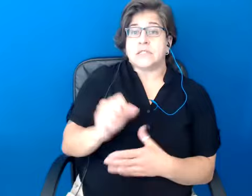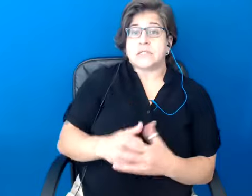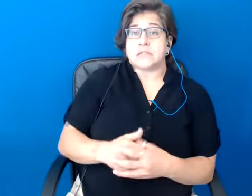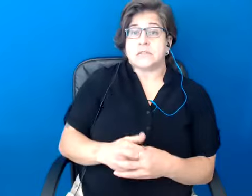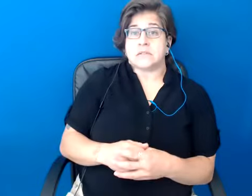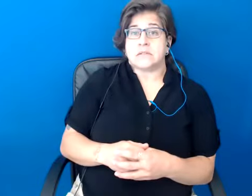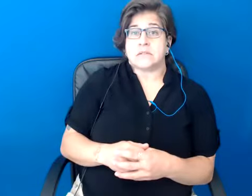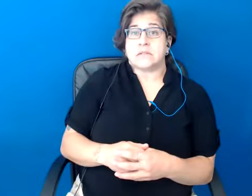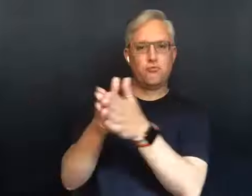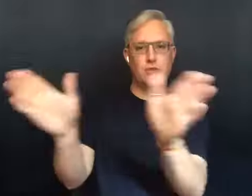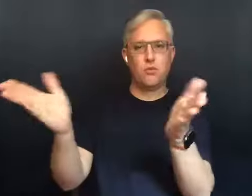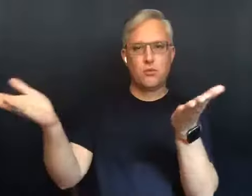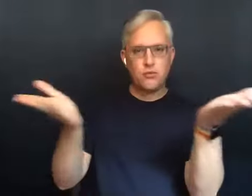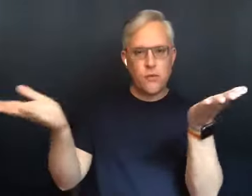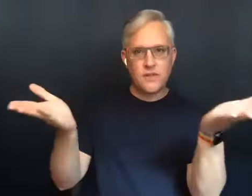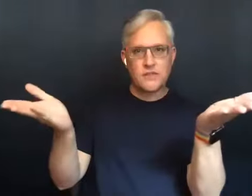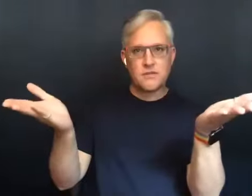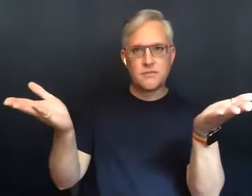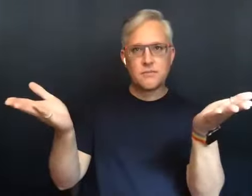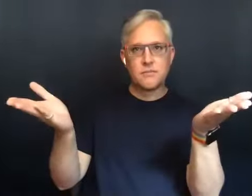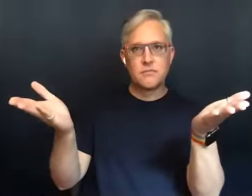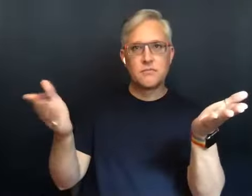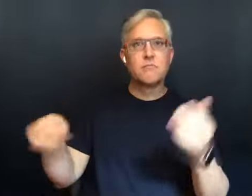voices they hear are our voices, right? General service people